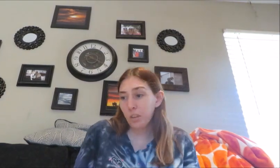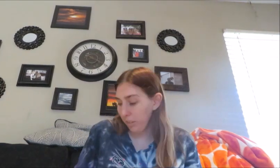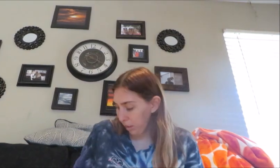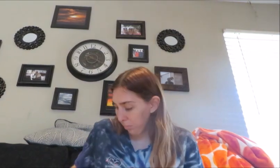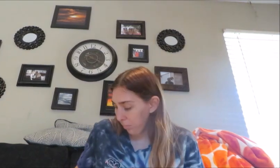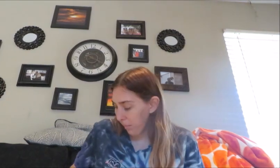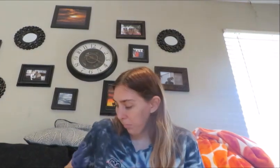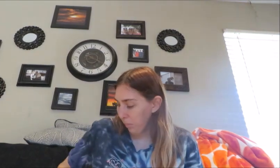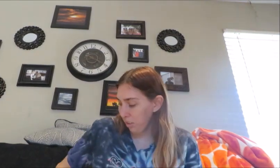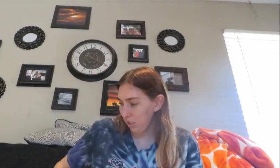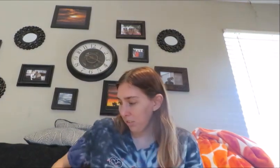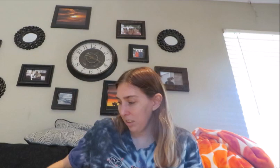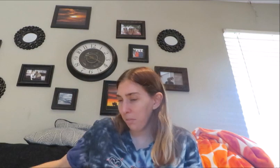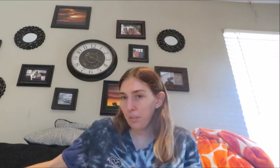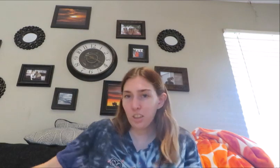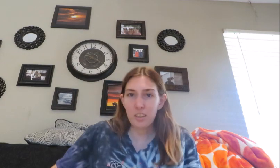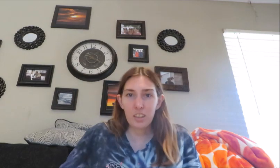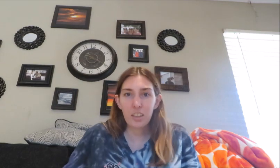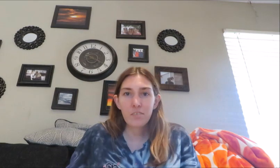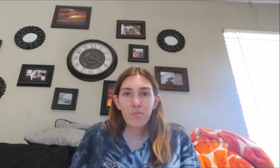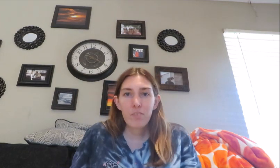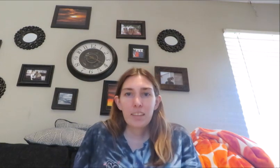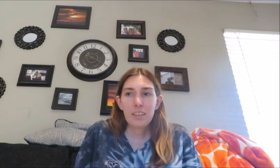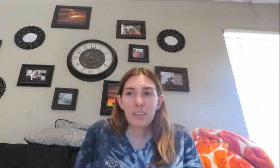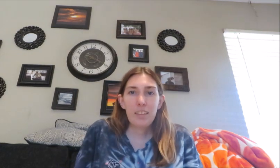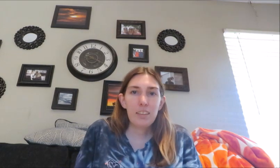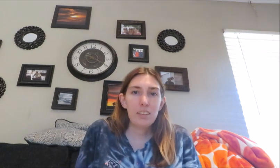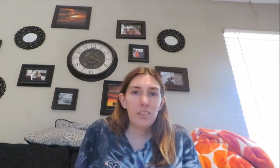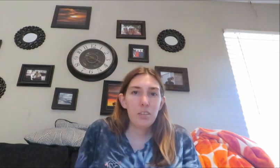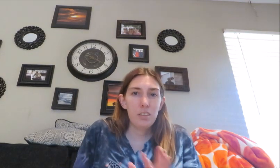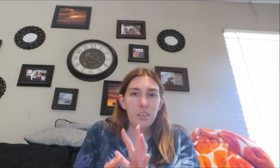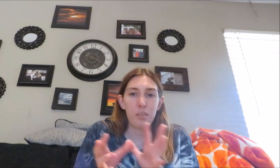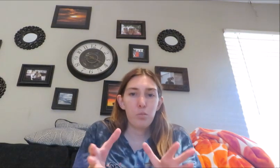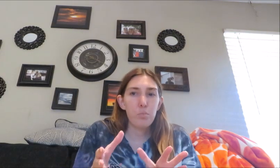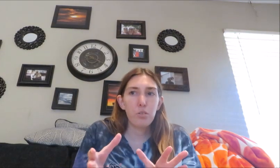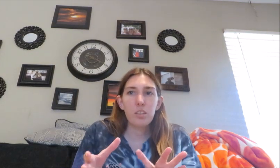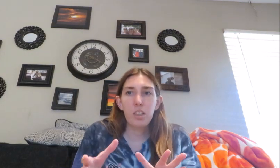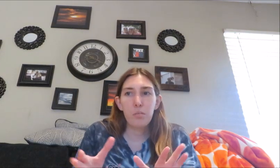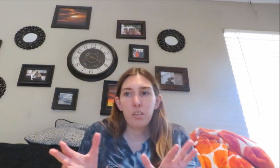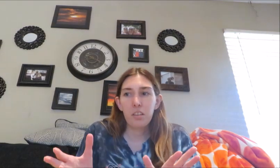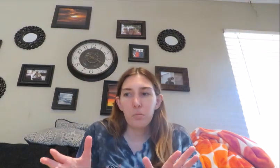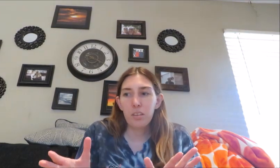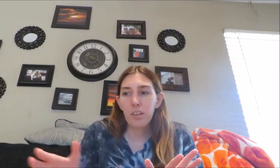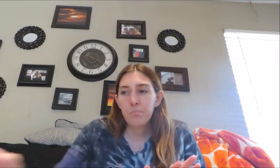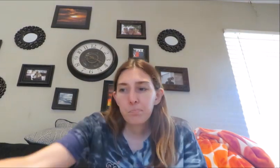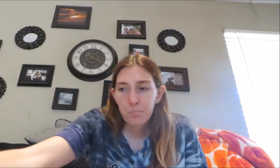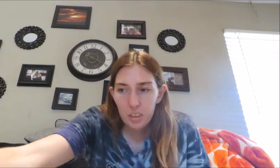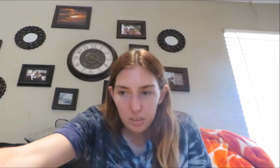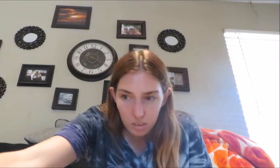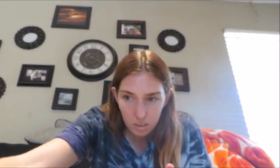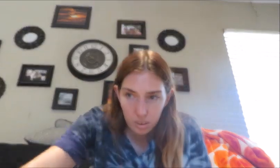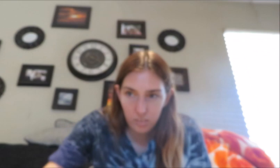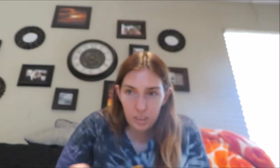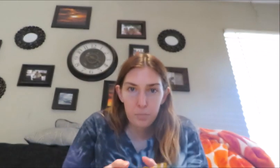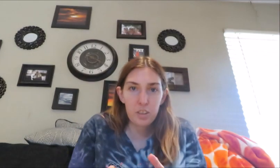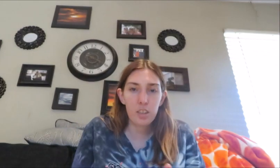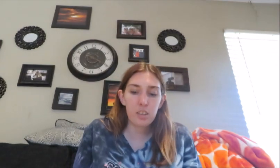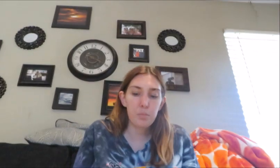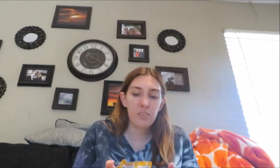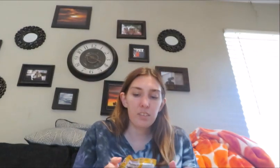weird, but there's a reason I'm in my chai tea. I'm going to have to, like, prop you on stuff, but I don't care about that. So the reason I made chai tea specifically